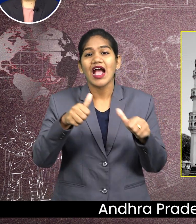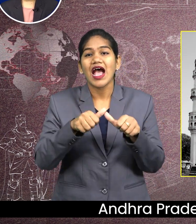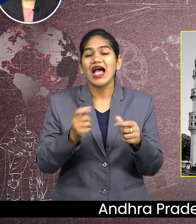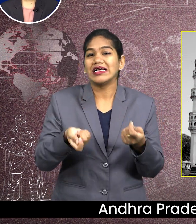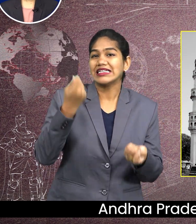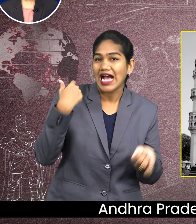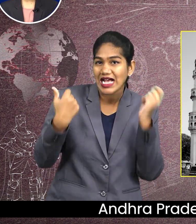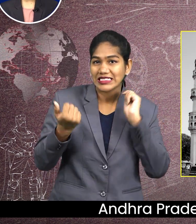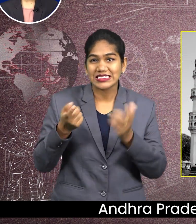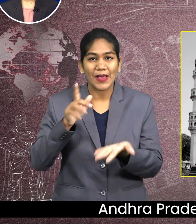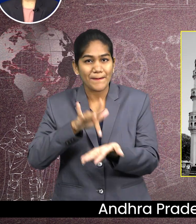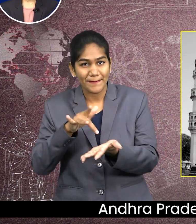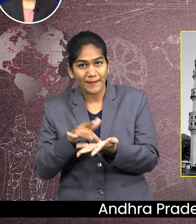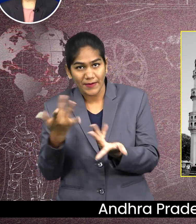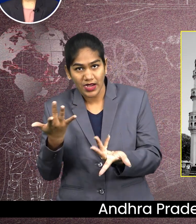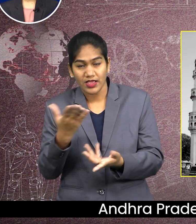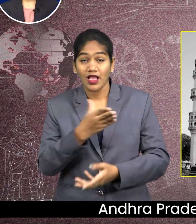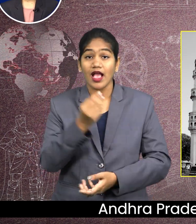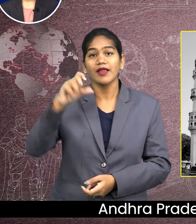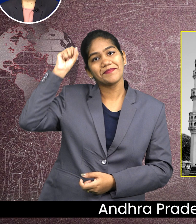and Punjab.